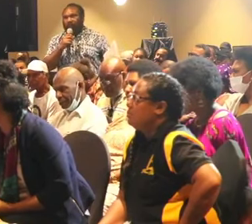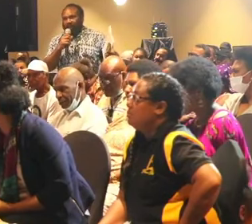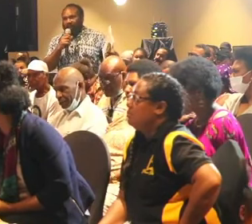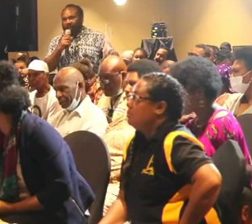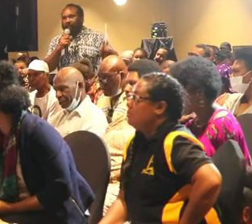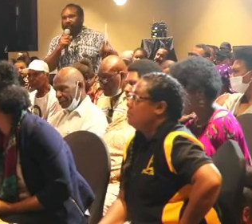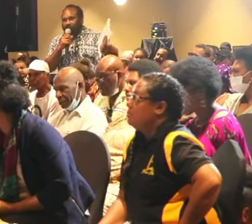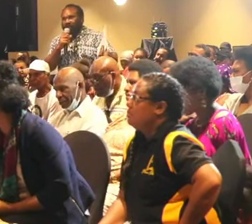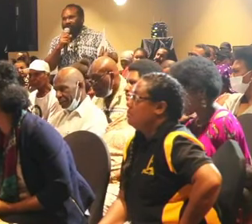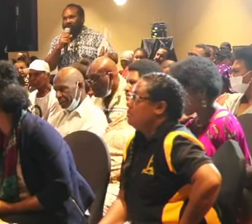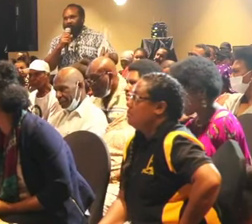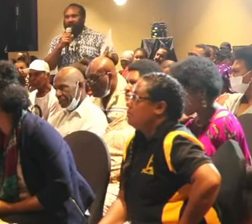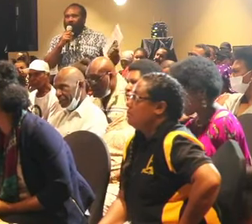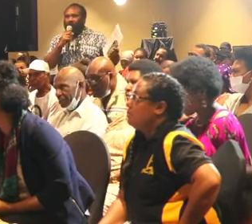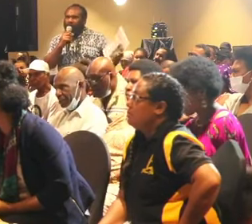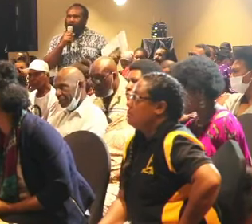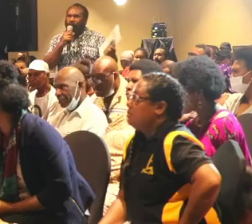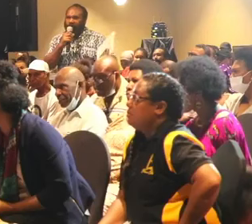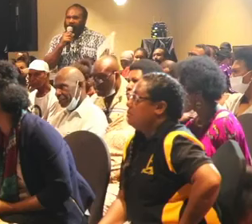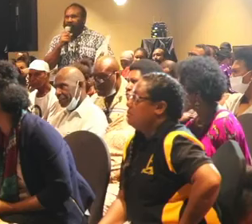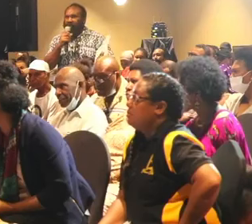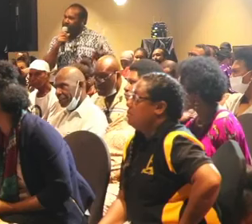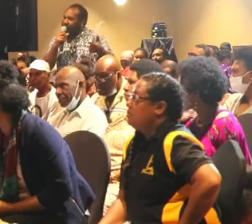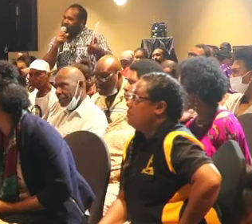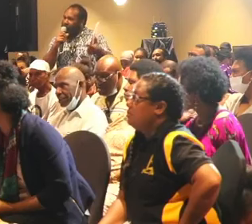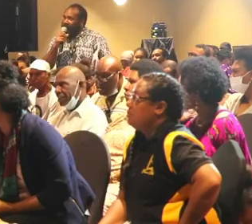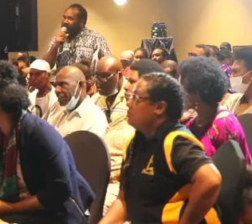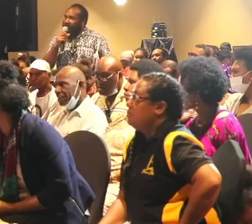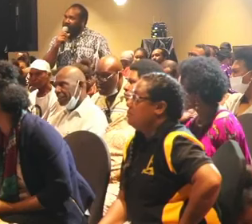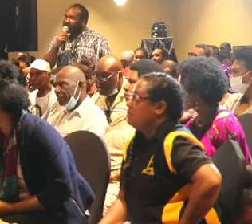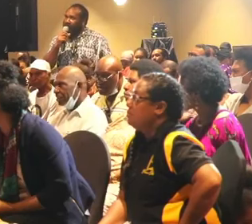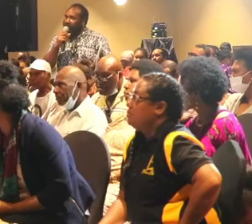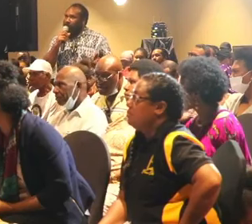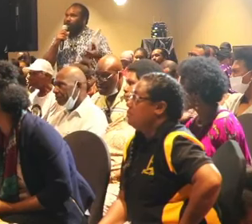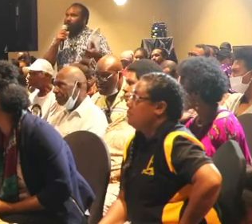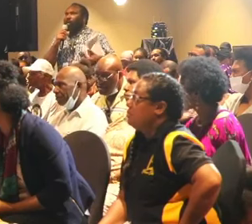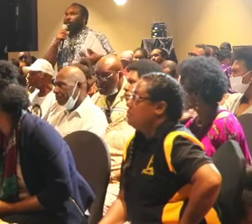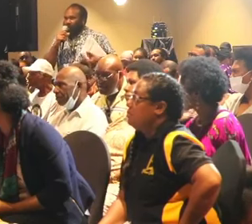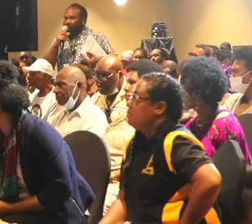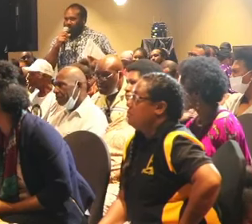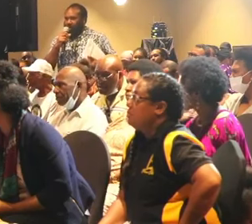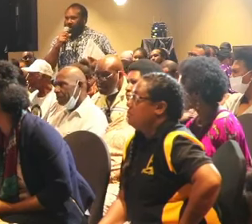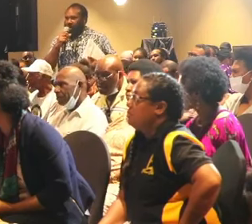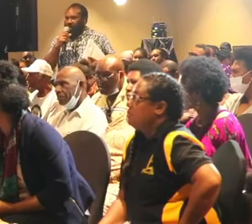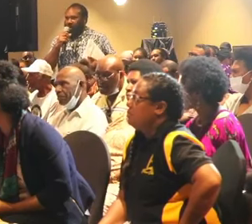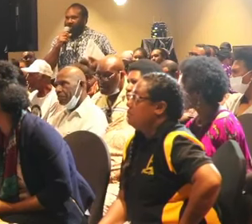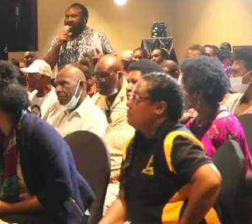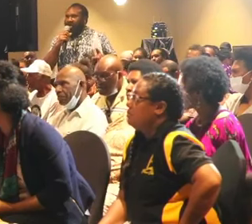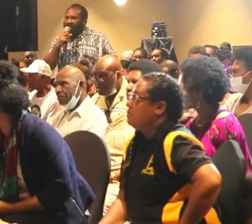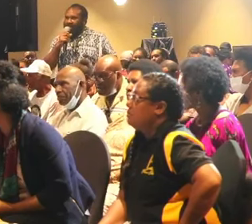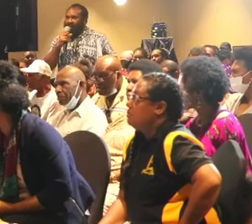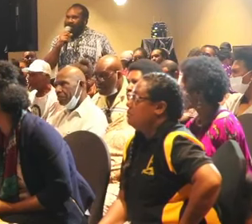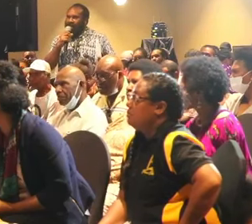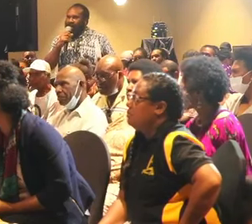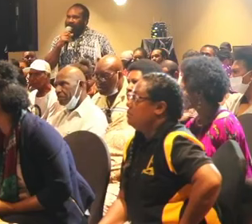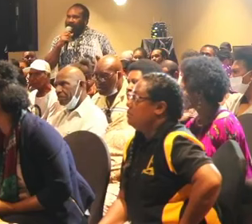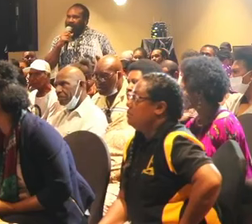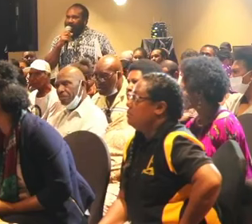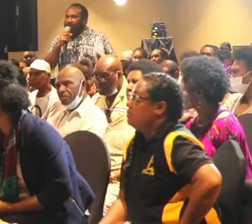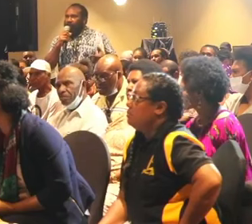town renting office next part no ka pa comex cooperative only work one time me pa inset lo